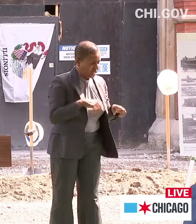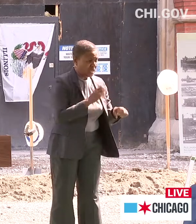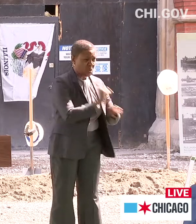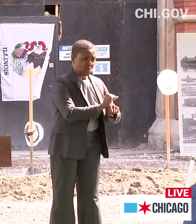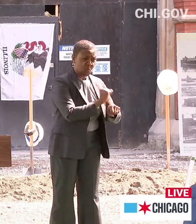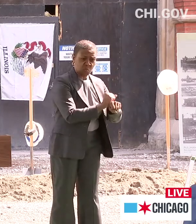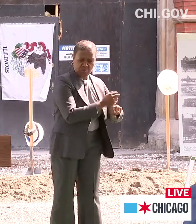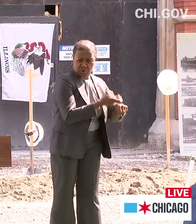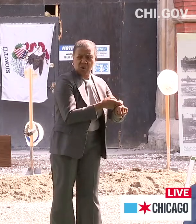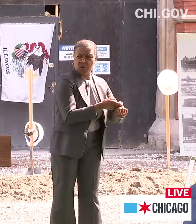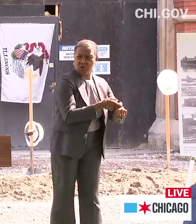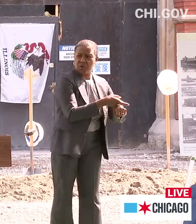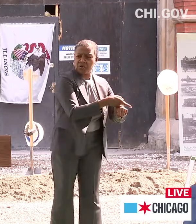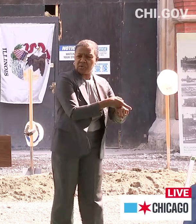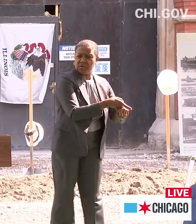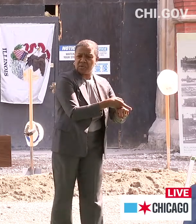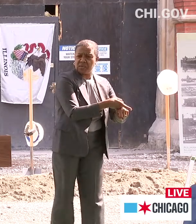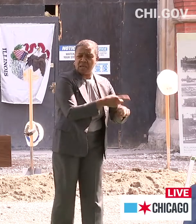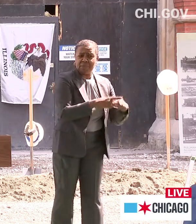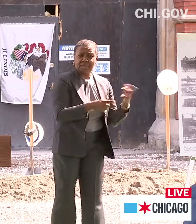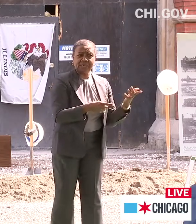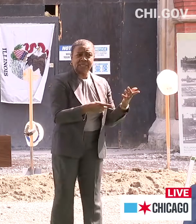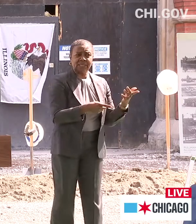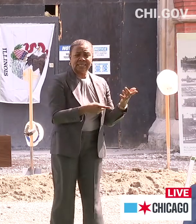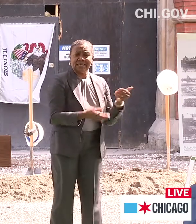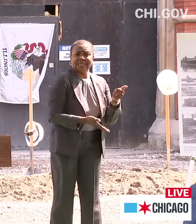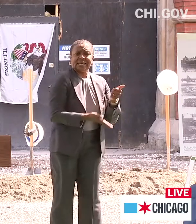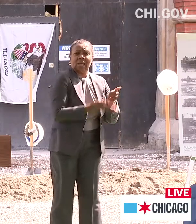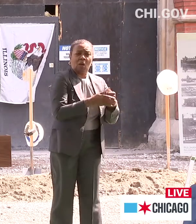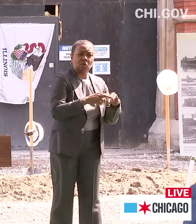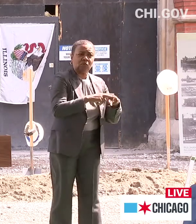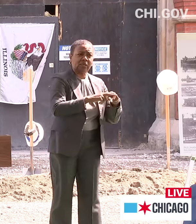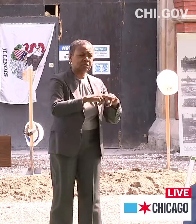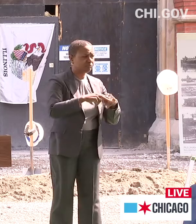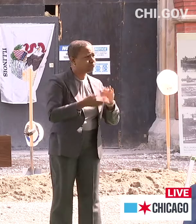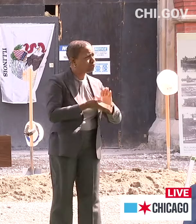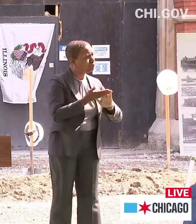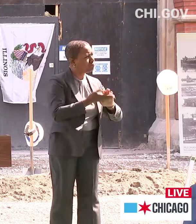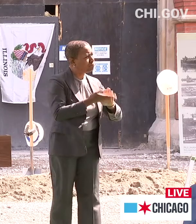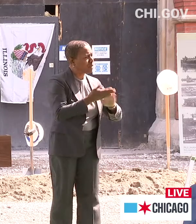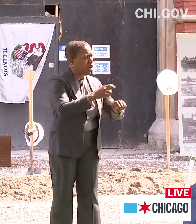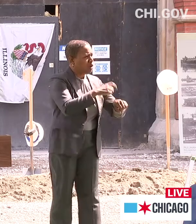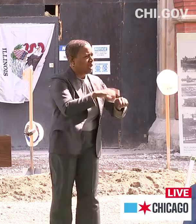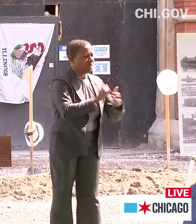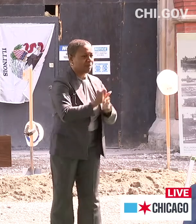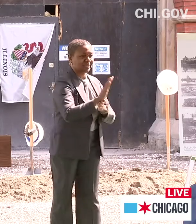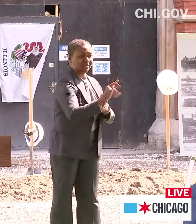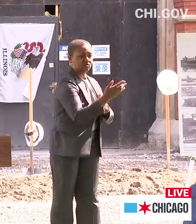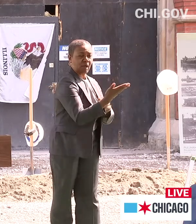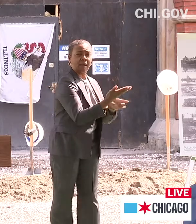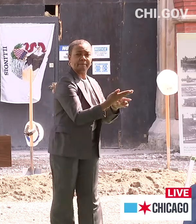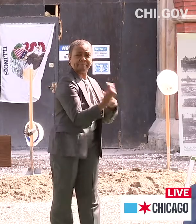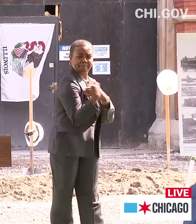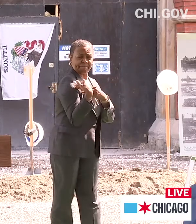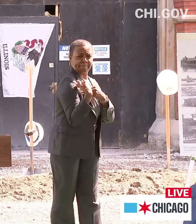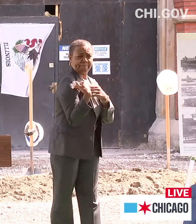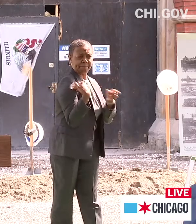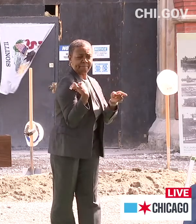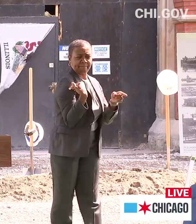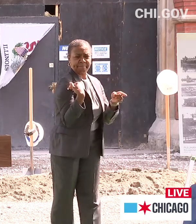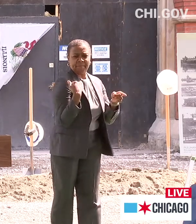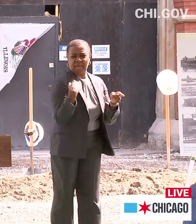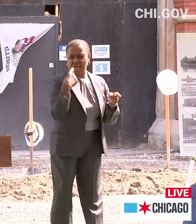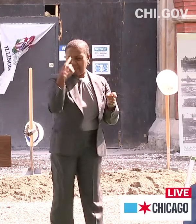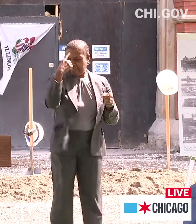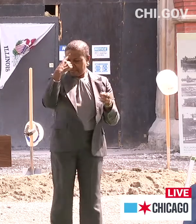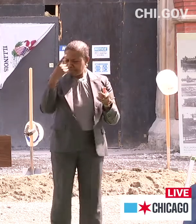work. But he literally kept the trains running on time. That was his job. And as I was thinking about what to